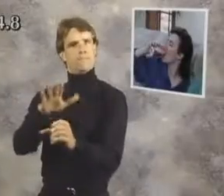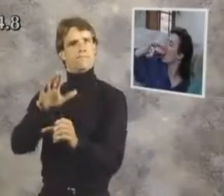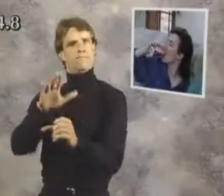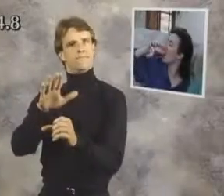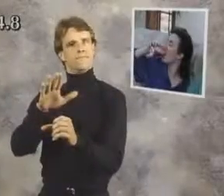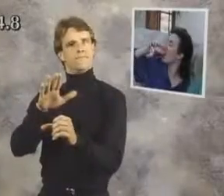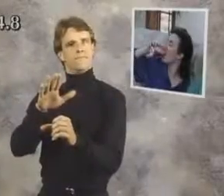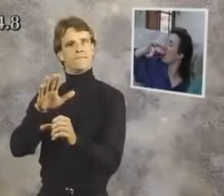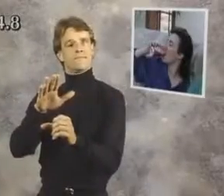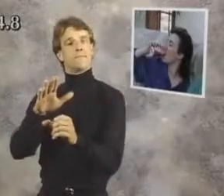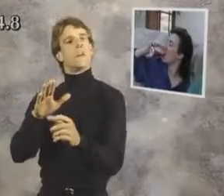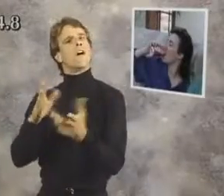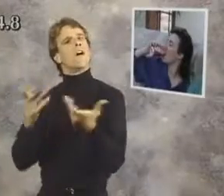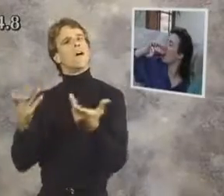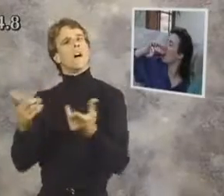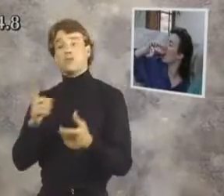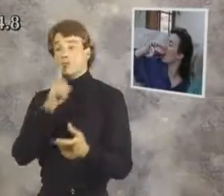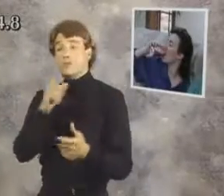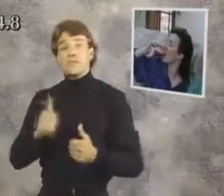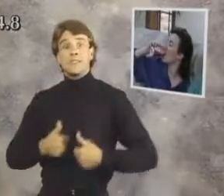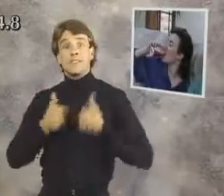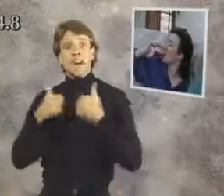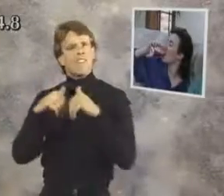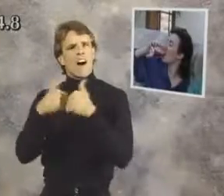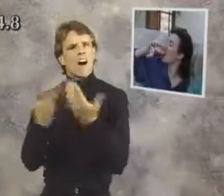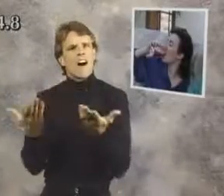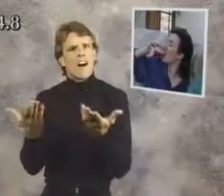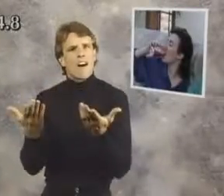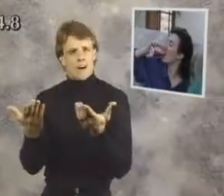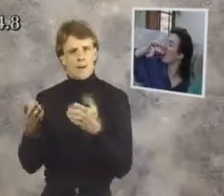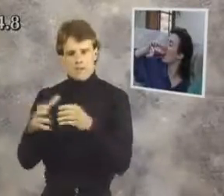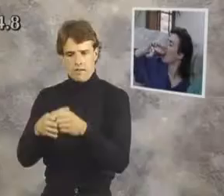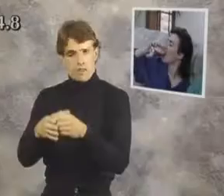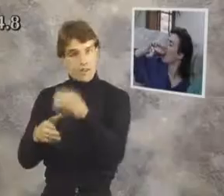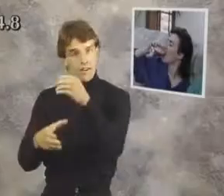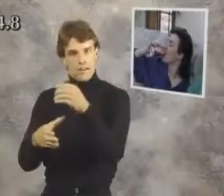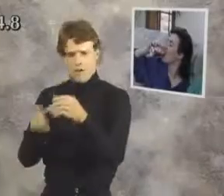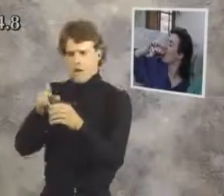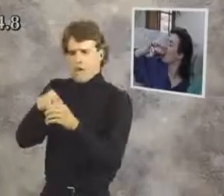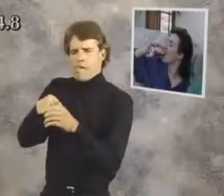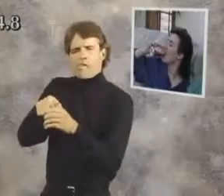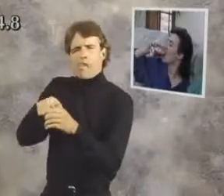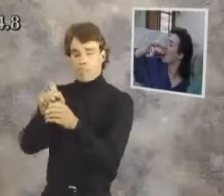Soda or pop? Well, how does one open a can of pop in real life?